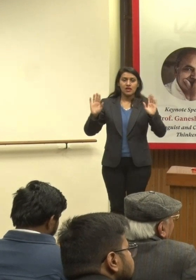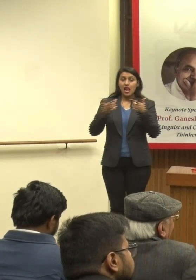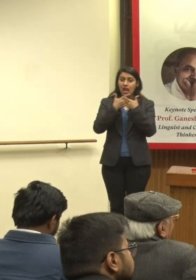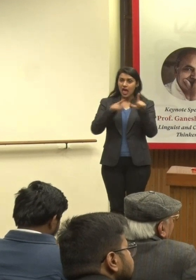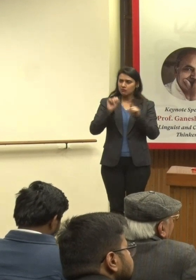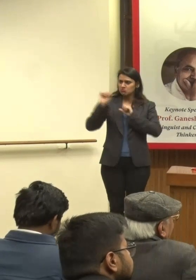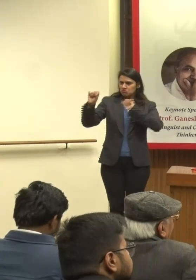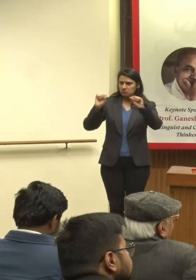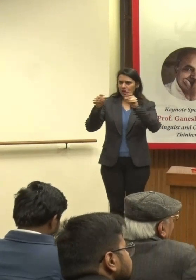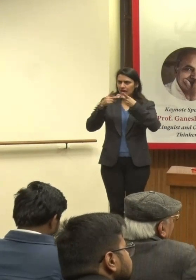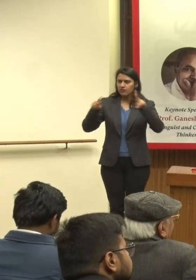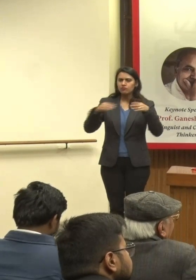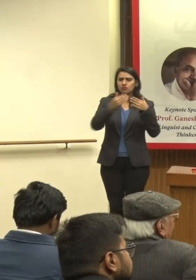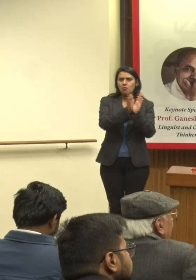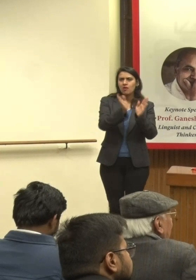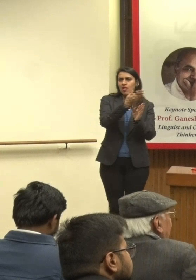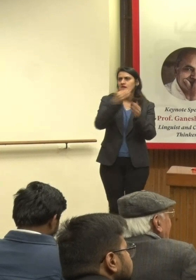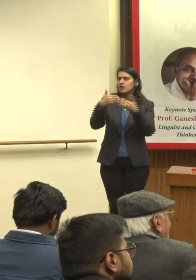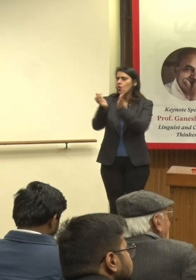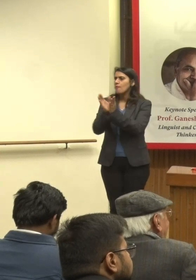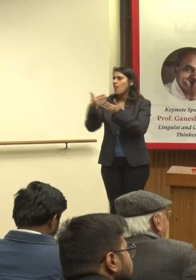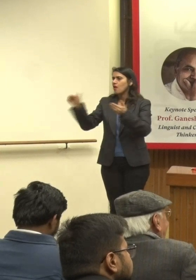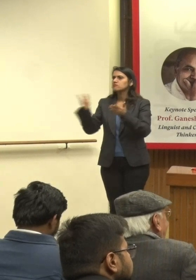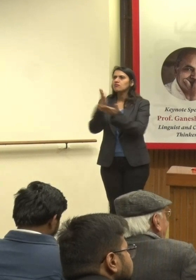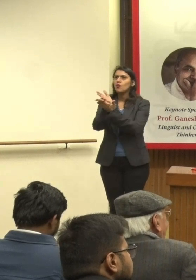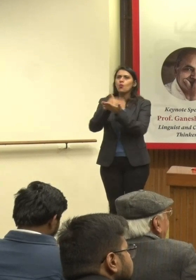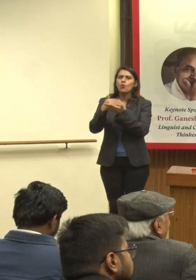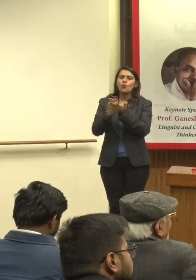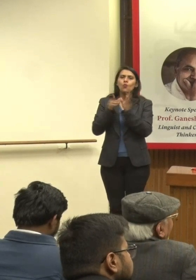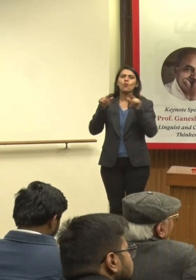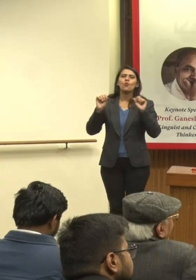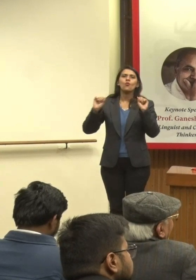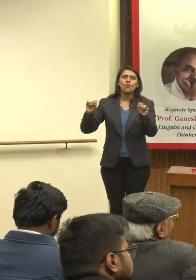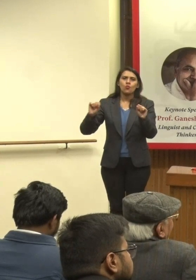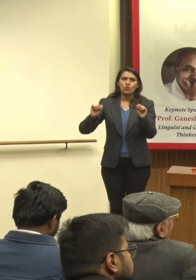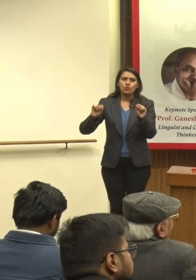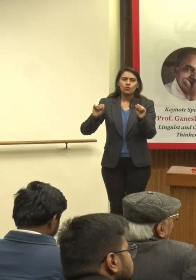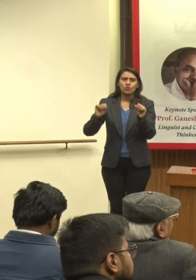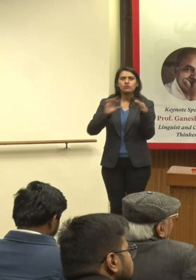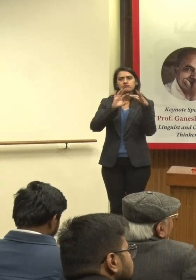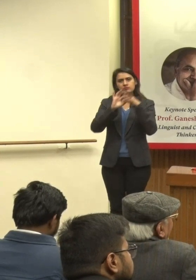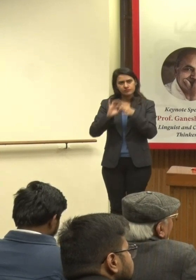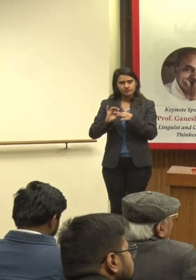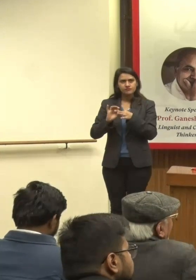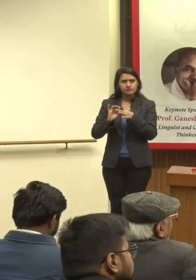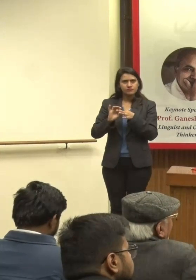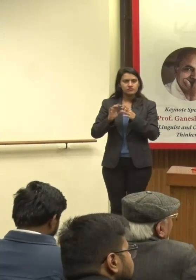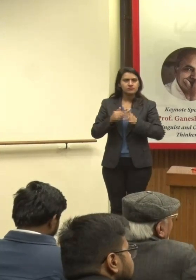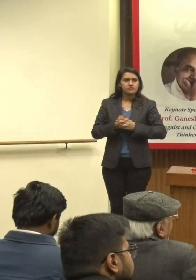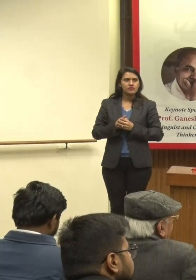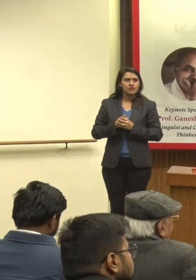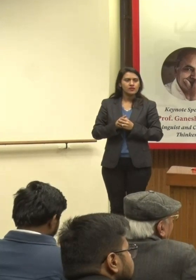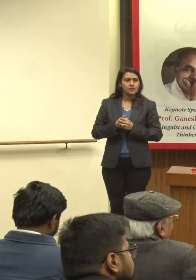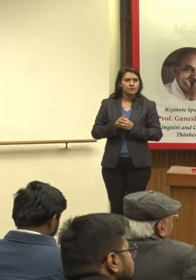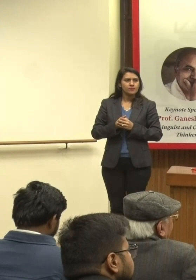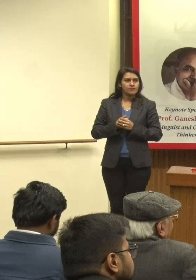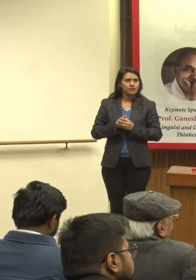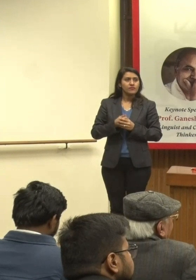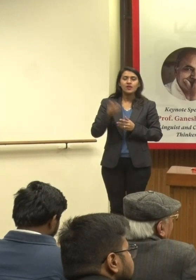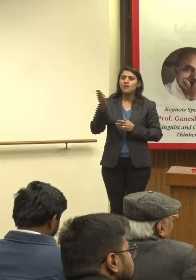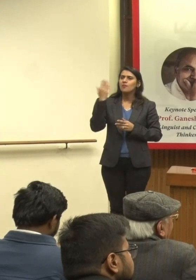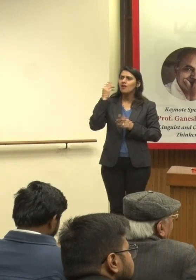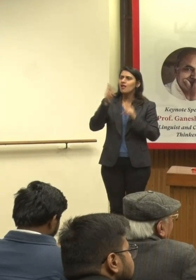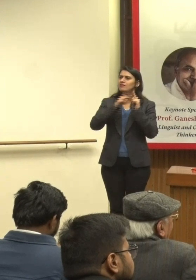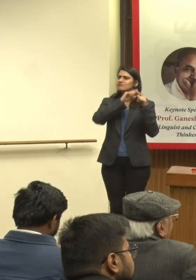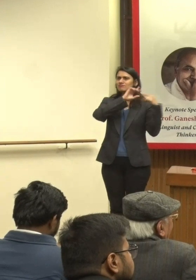on. We know the origin of varna, which goes to the Gandhara period, post-Harappan,